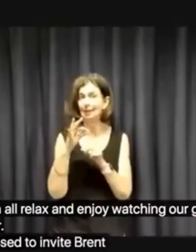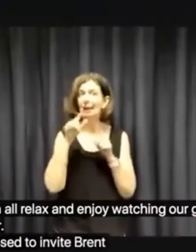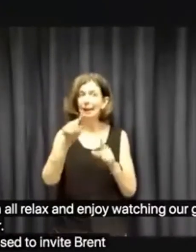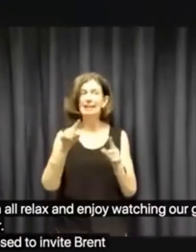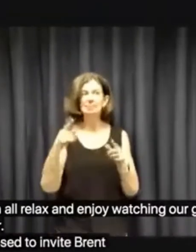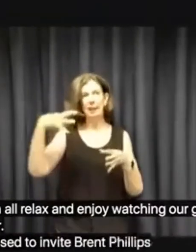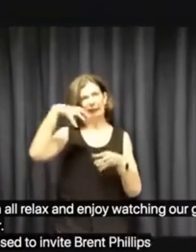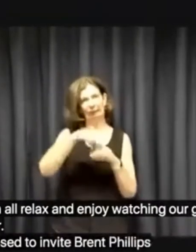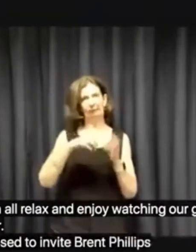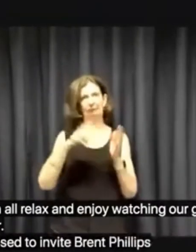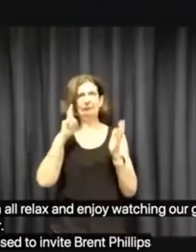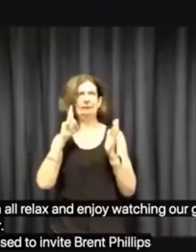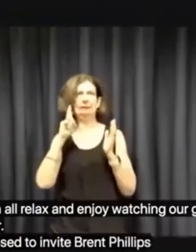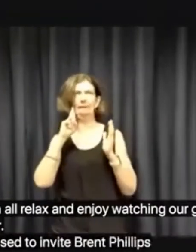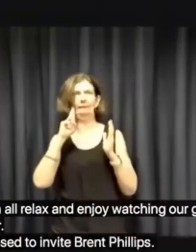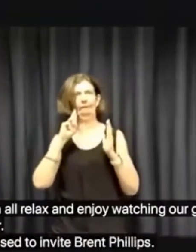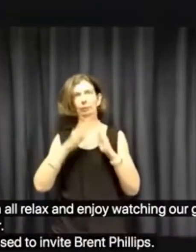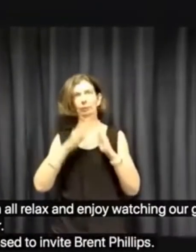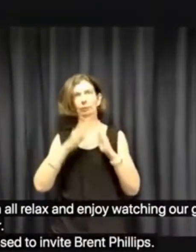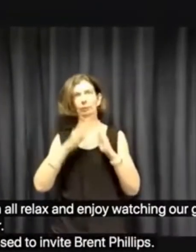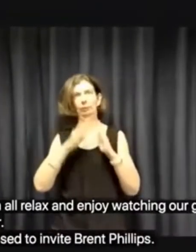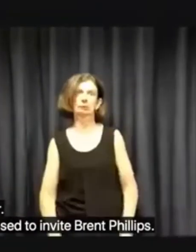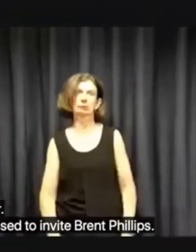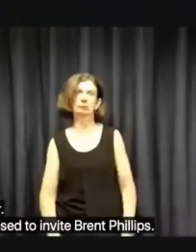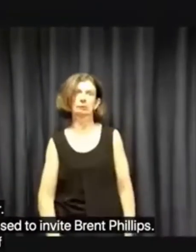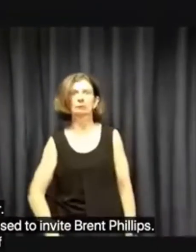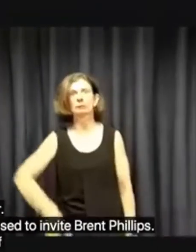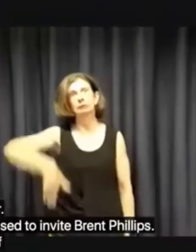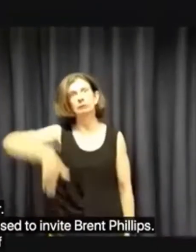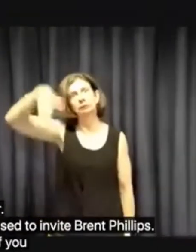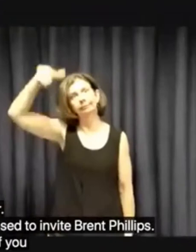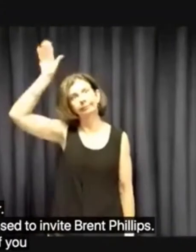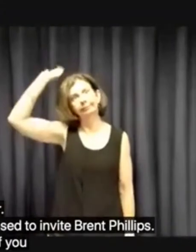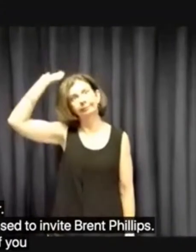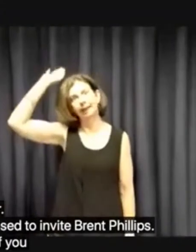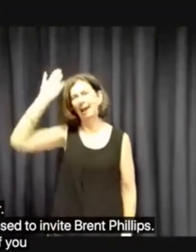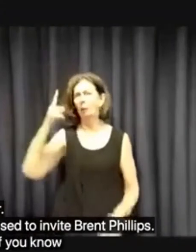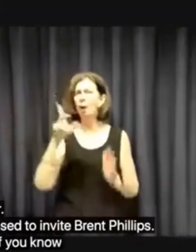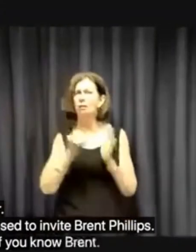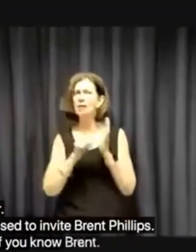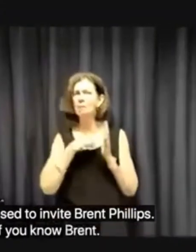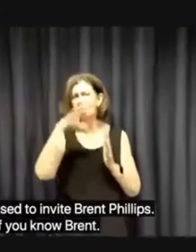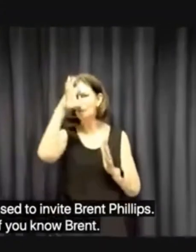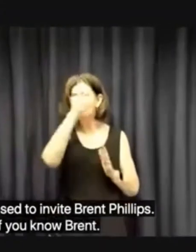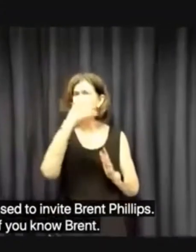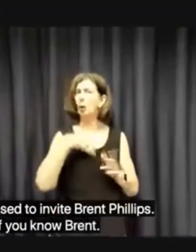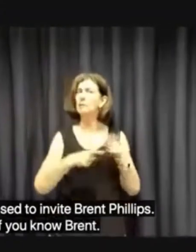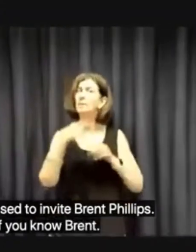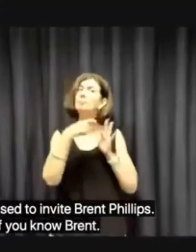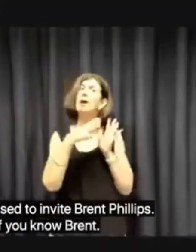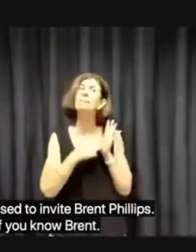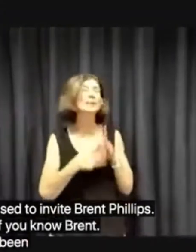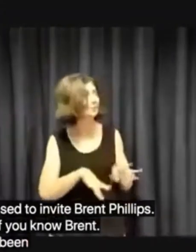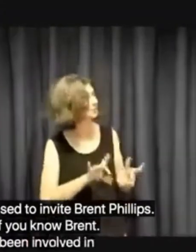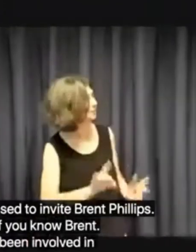Many of you know Brent. He has been involved in the deaf community his entire